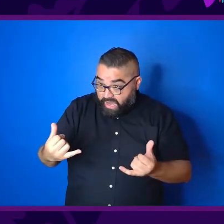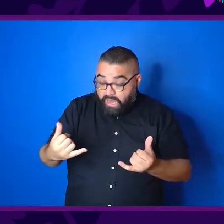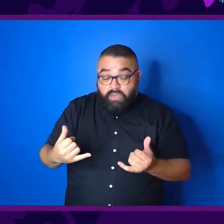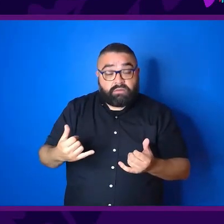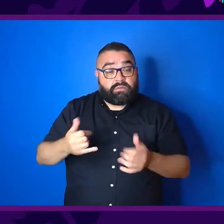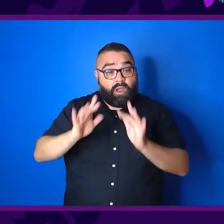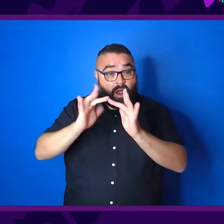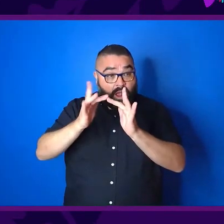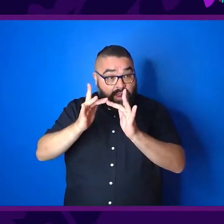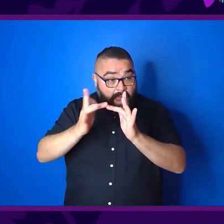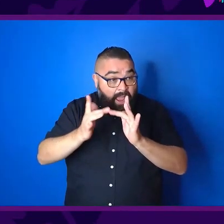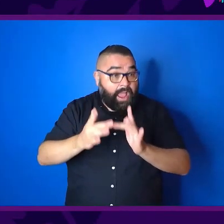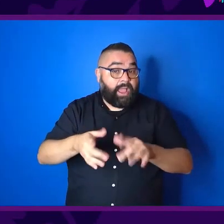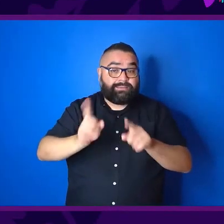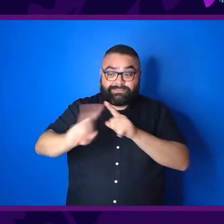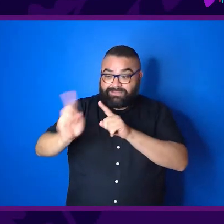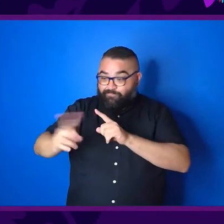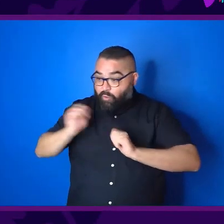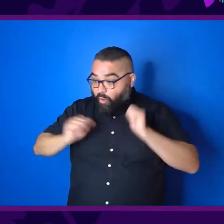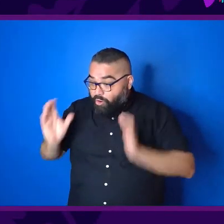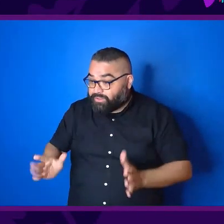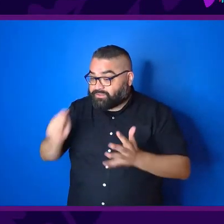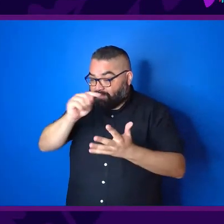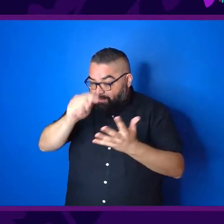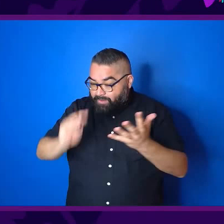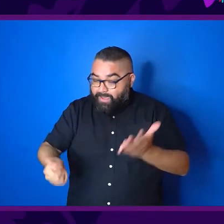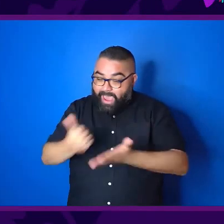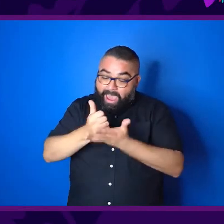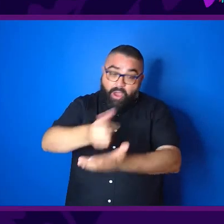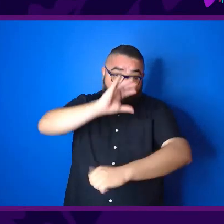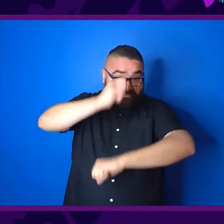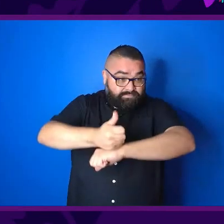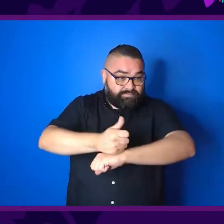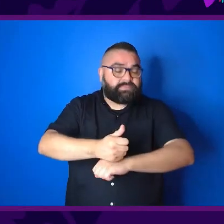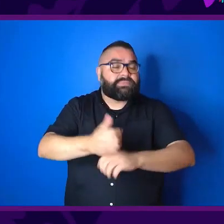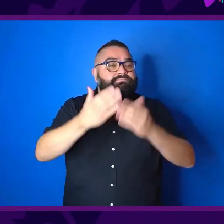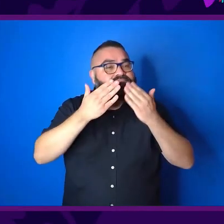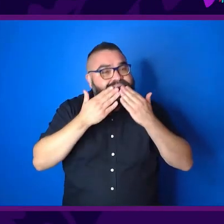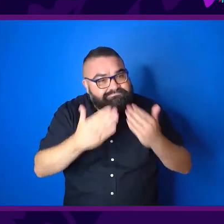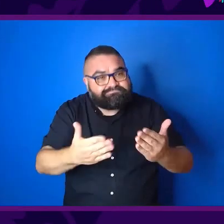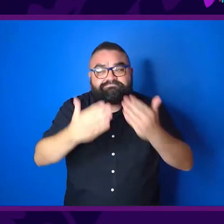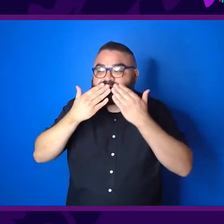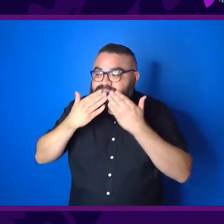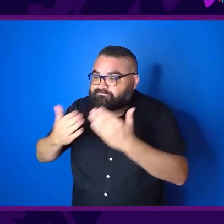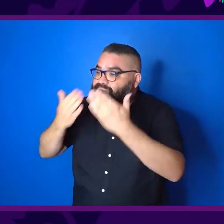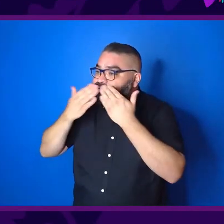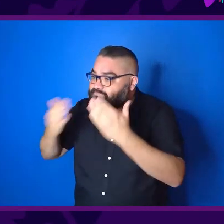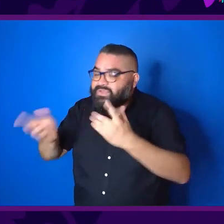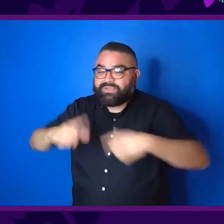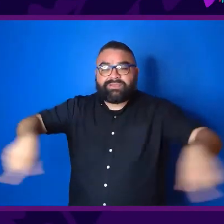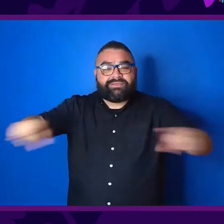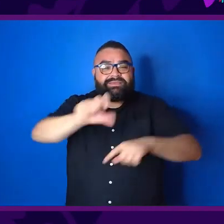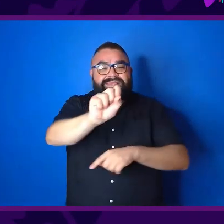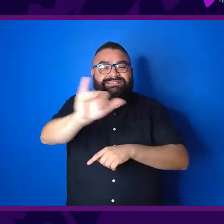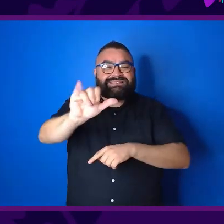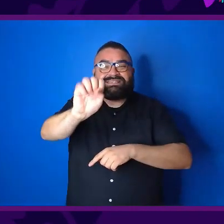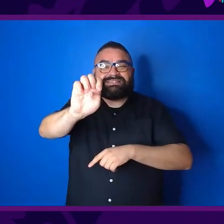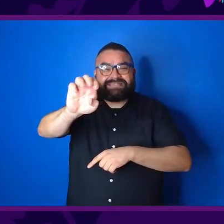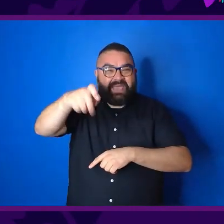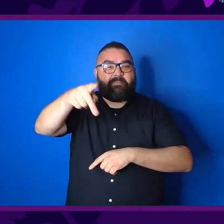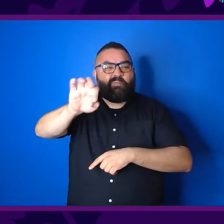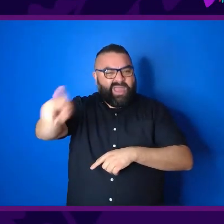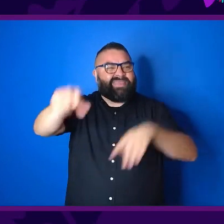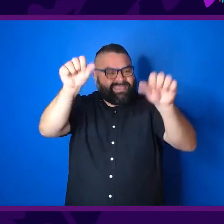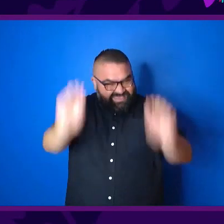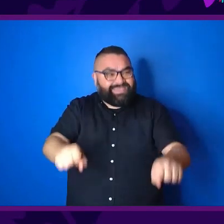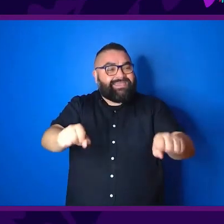all of the artists and everybody that helped us put this together. We are very, very grateful to all of you. Si se puede. Thank you very much, and